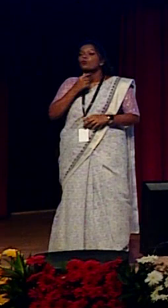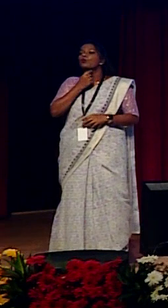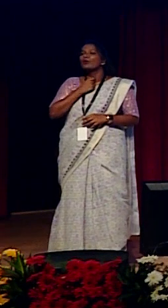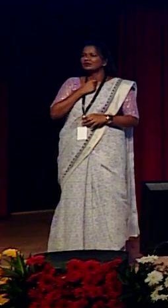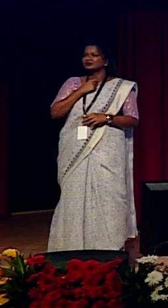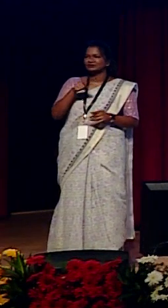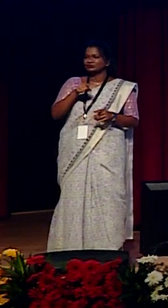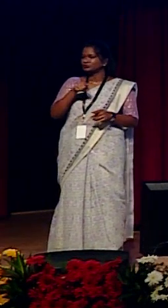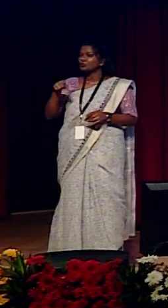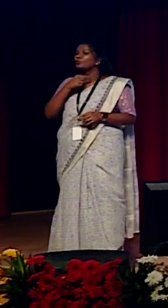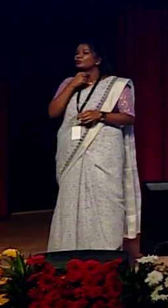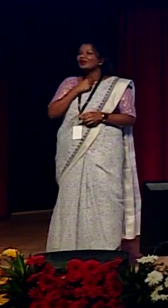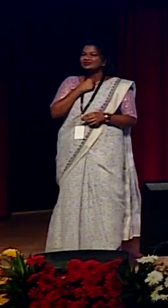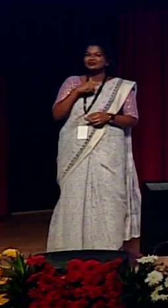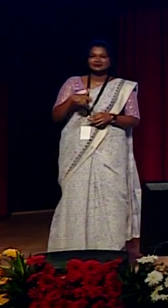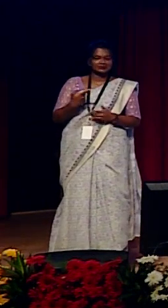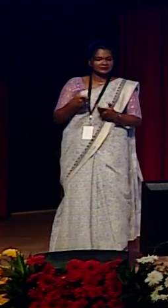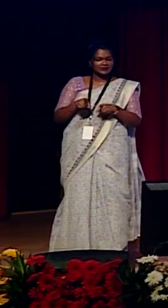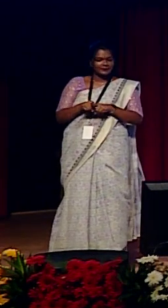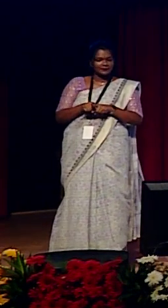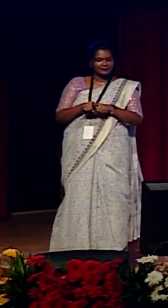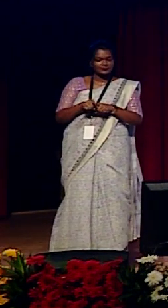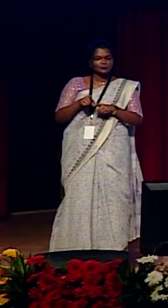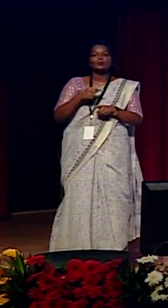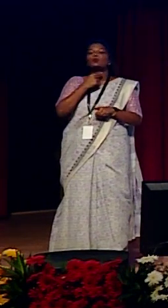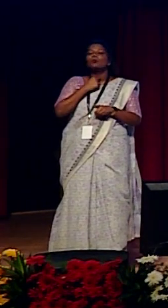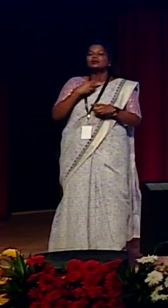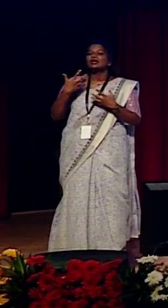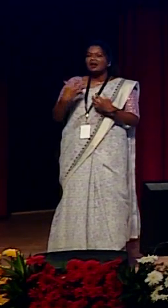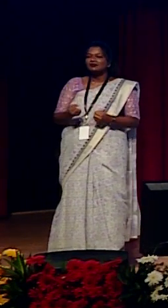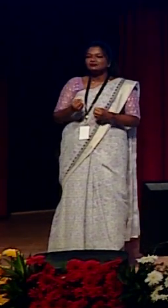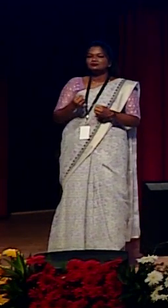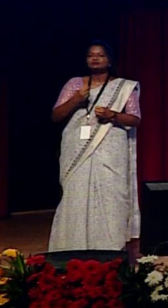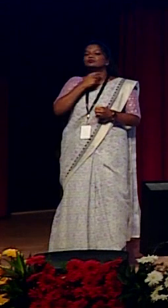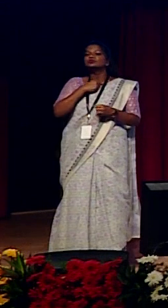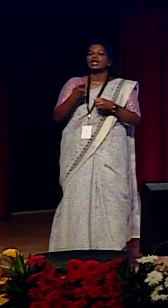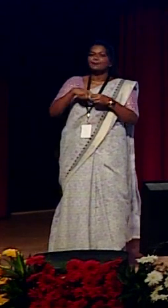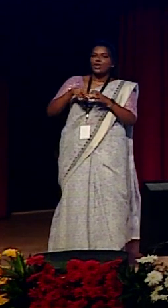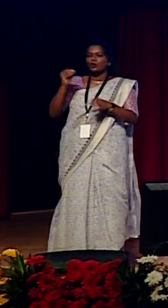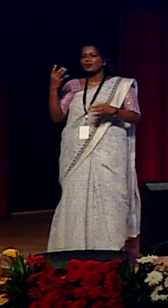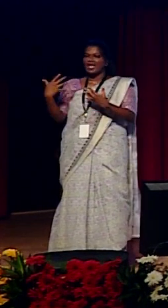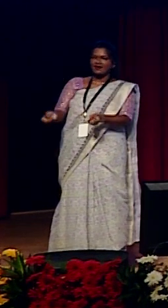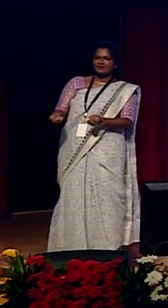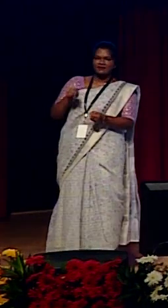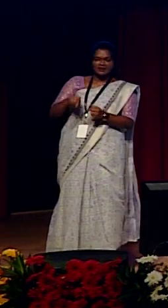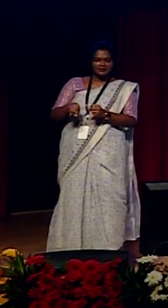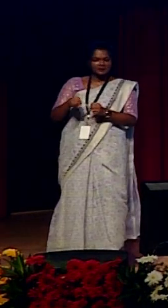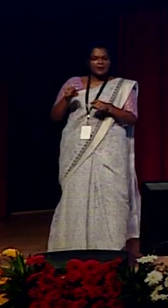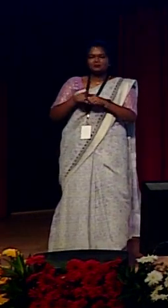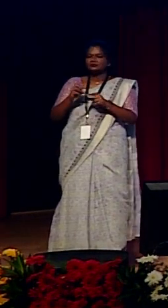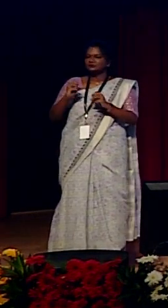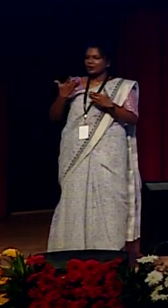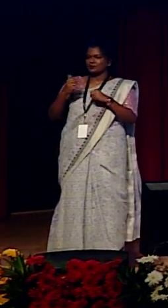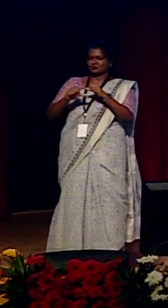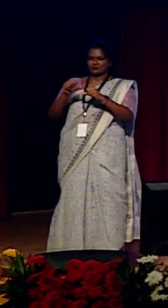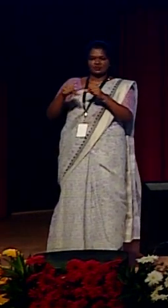voice to. So the voice like the voice input output option wasn't there in the initial prototype that